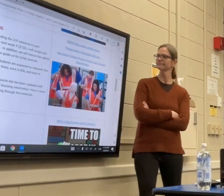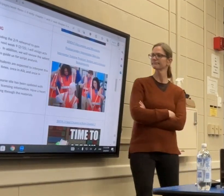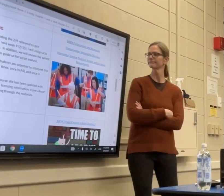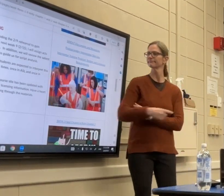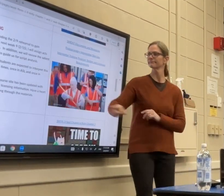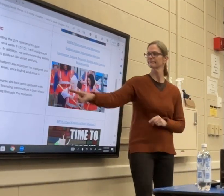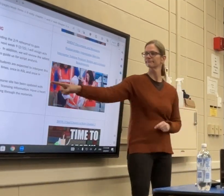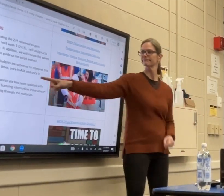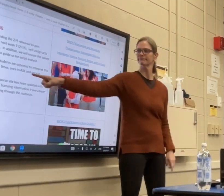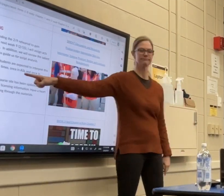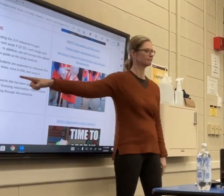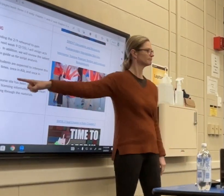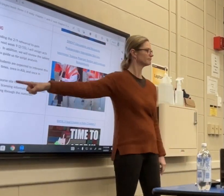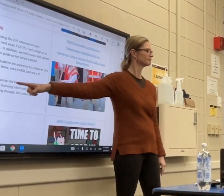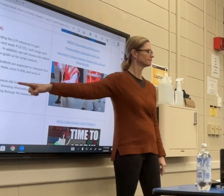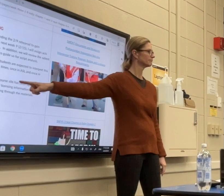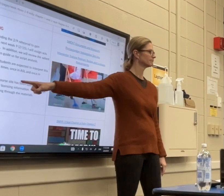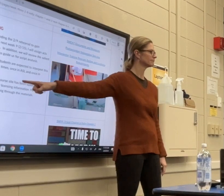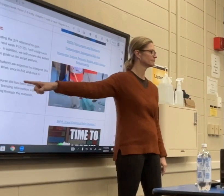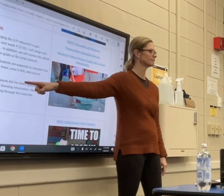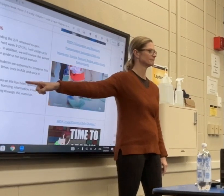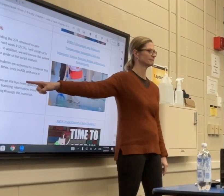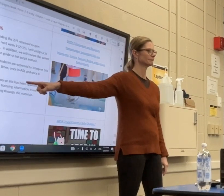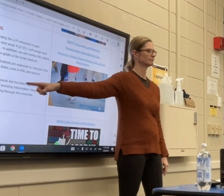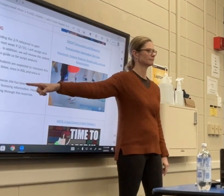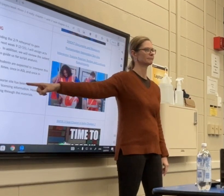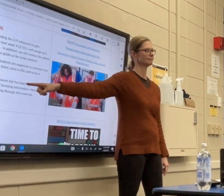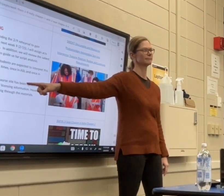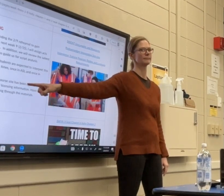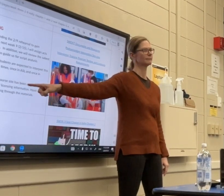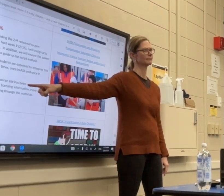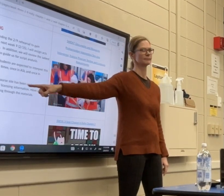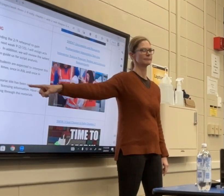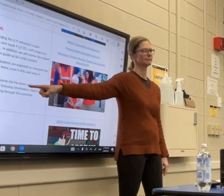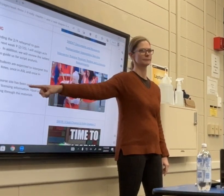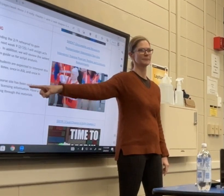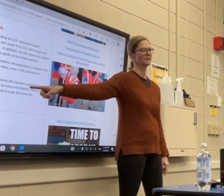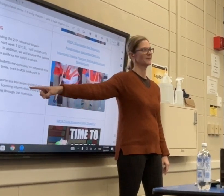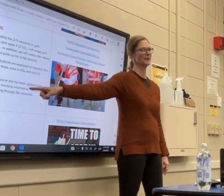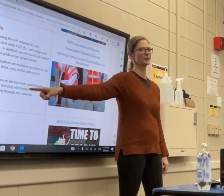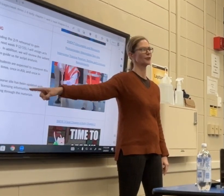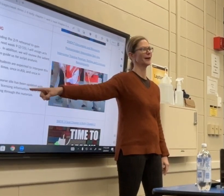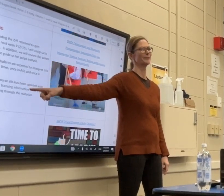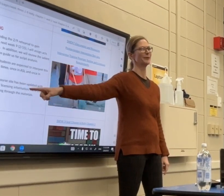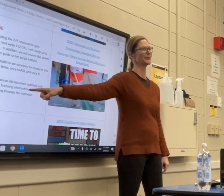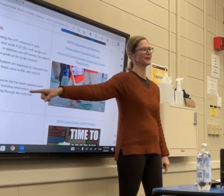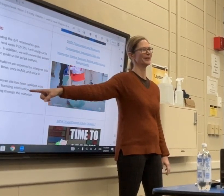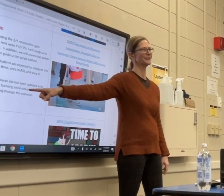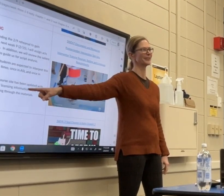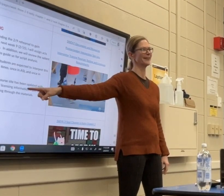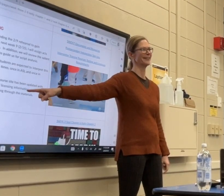English, right? Yep, Perfect. that is what it says on Canvas. Try, people. Try.